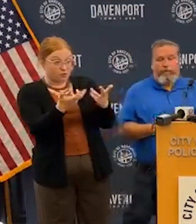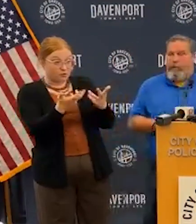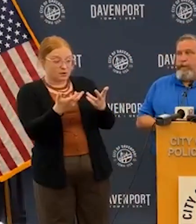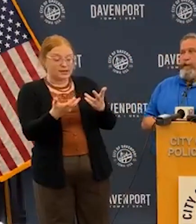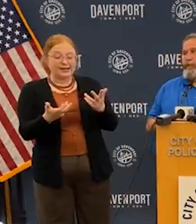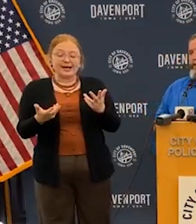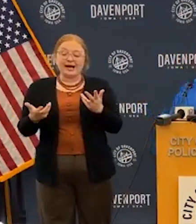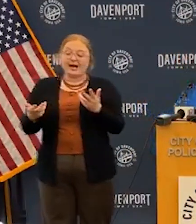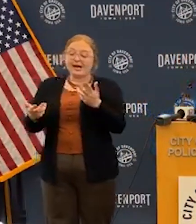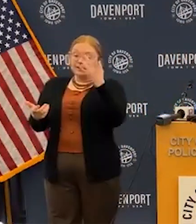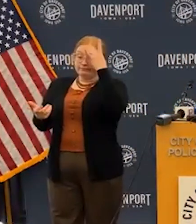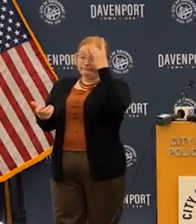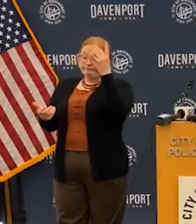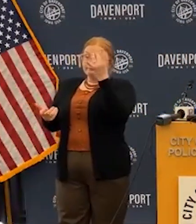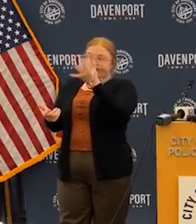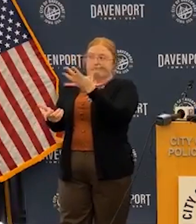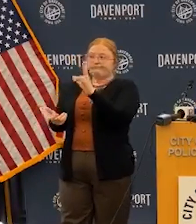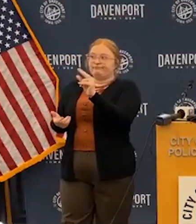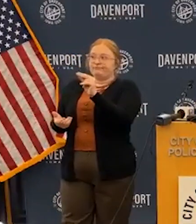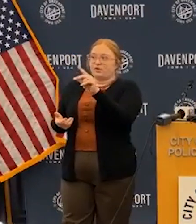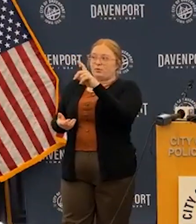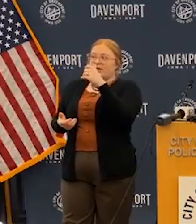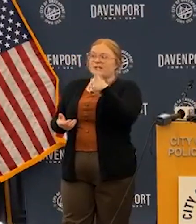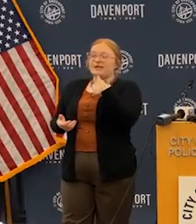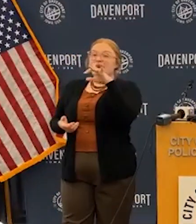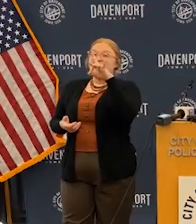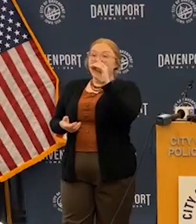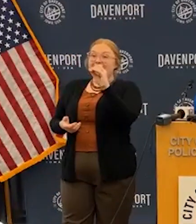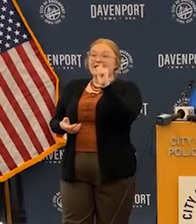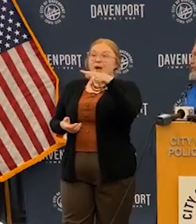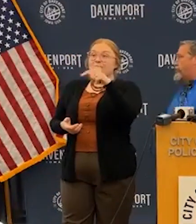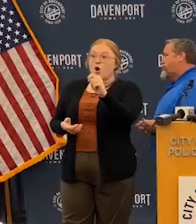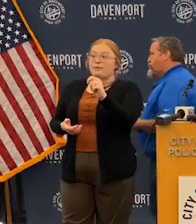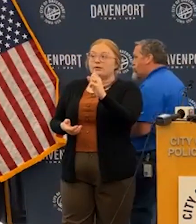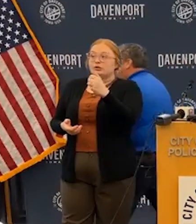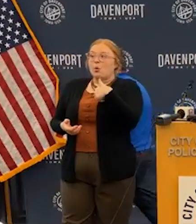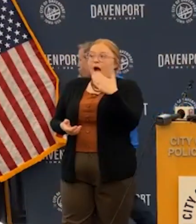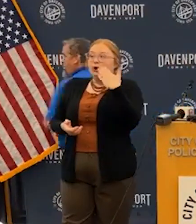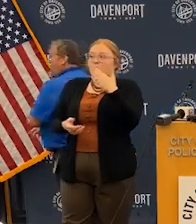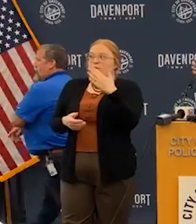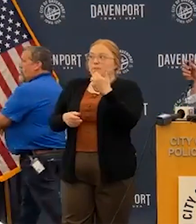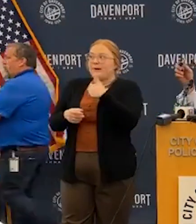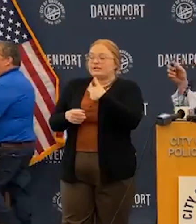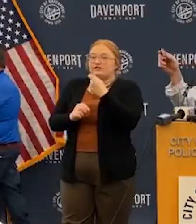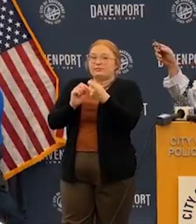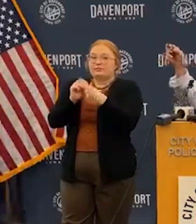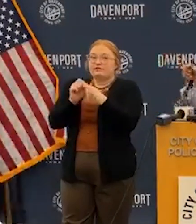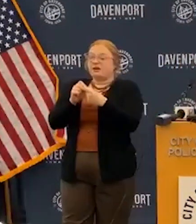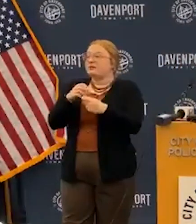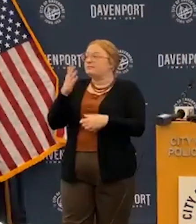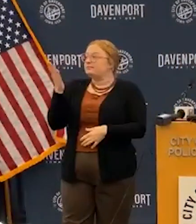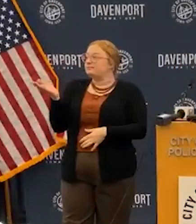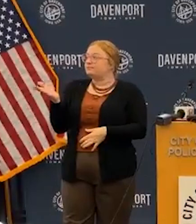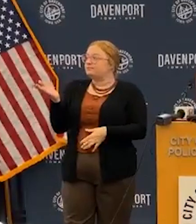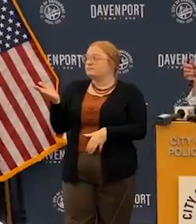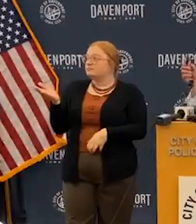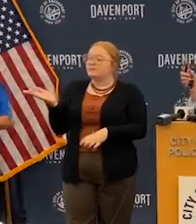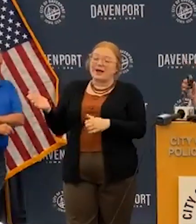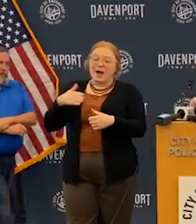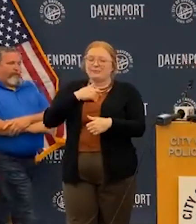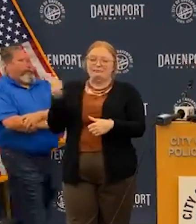building. So I think that information has been released. Thank you. Sir, and then this way. Sorry to keep making no, yeah. Why don't you stand next